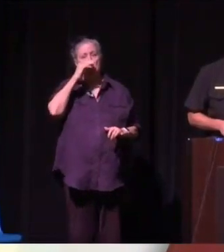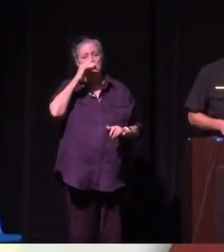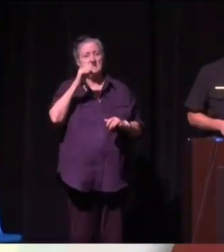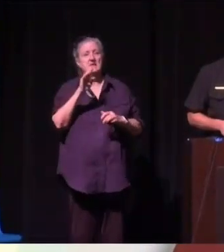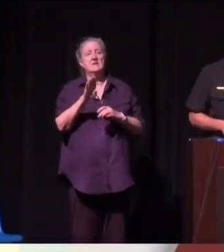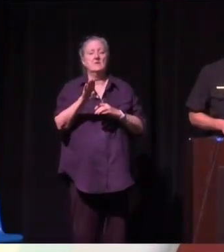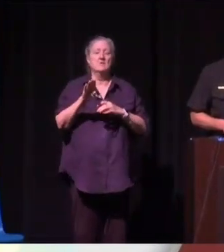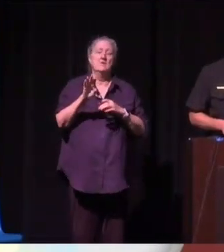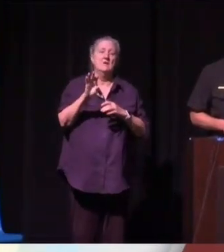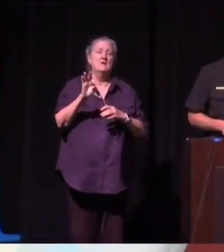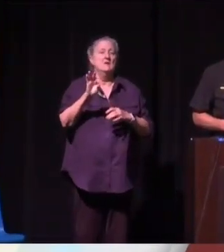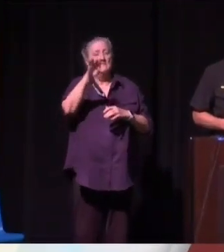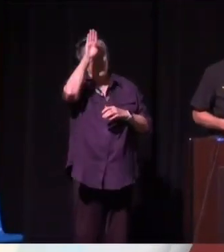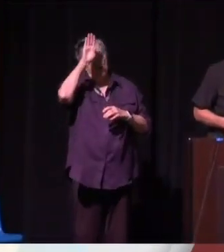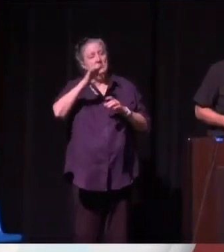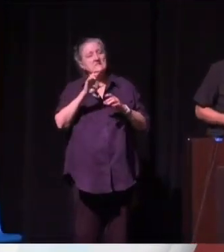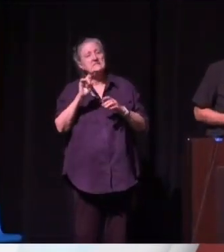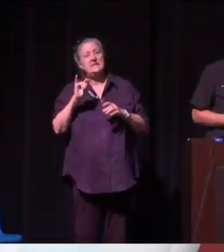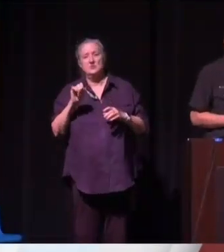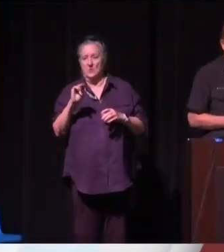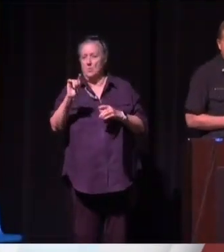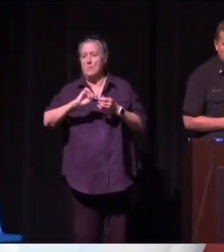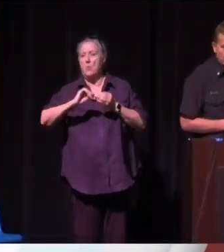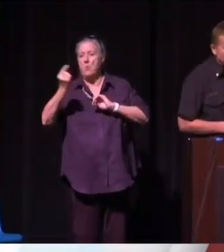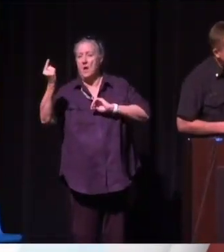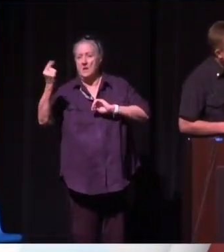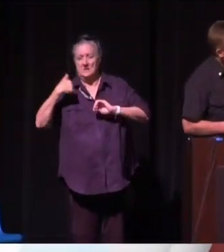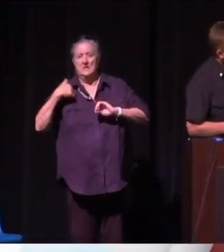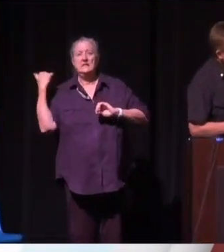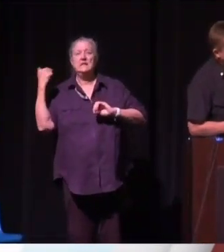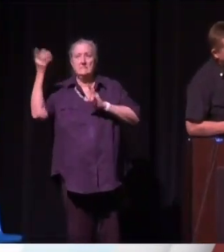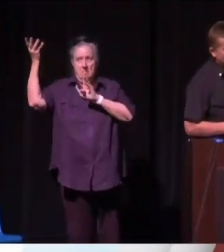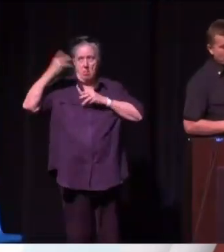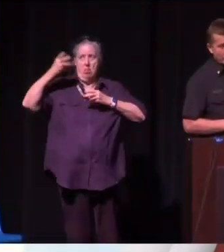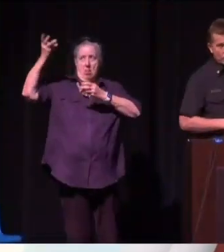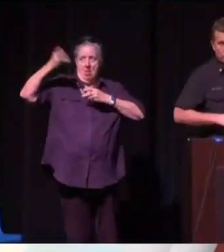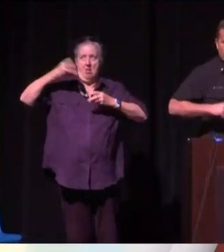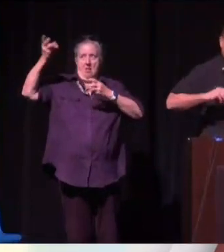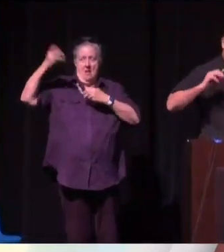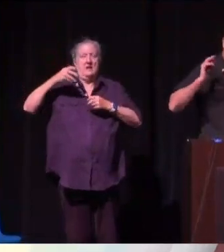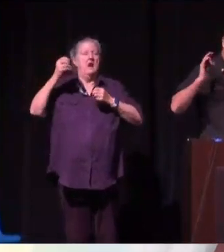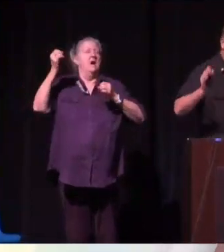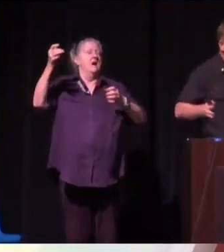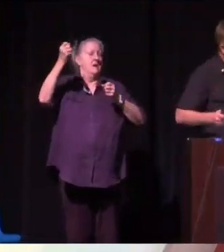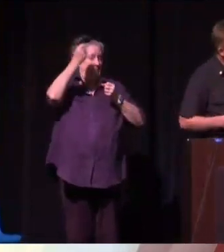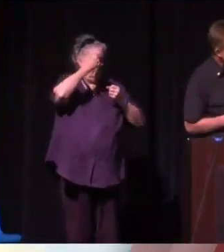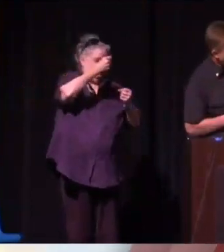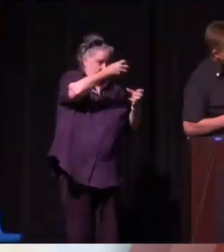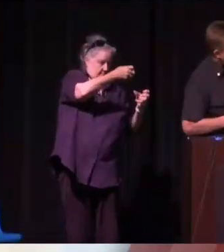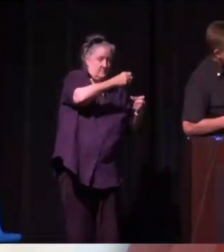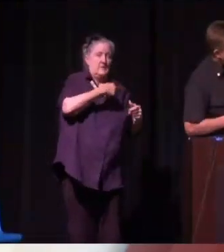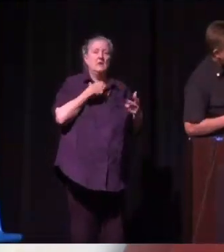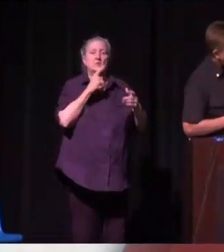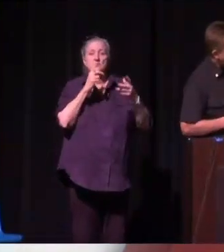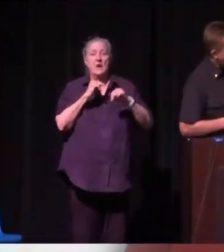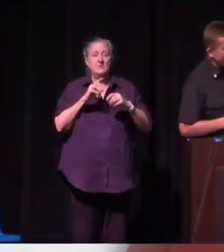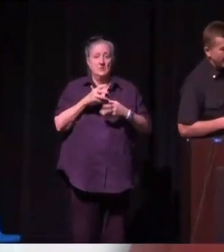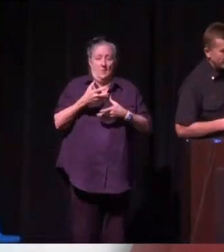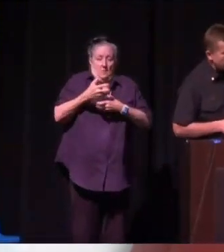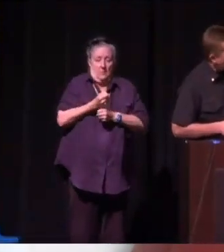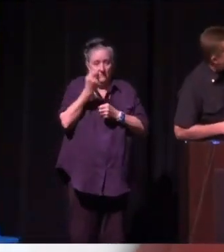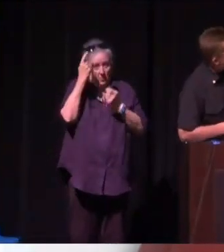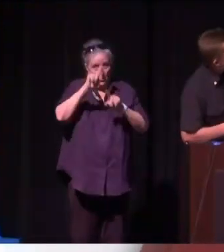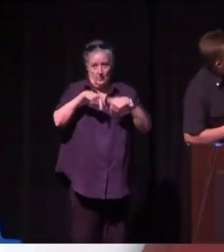Montecito Fire Station 1, and he gave me a pretty good download, and I will try to rehash what he told me to